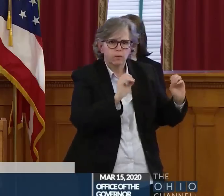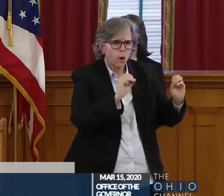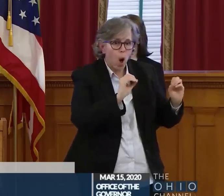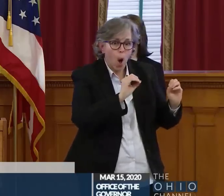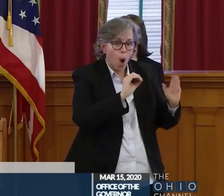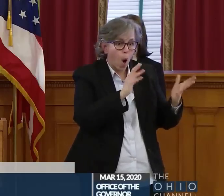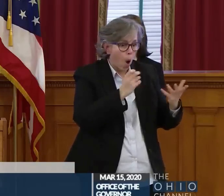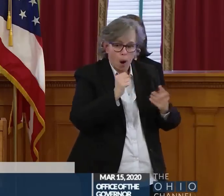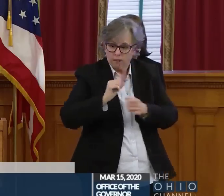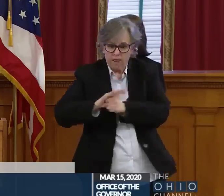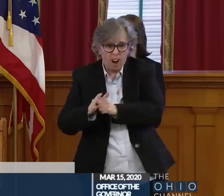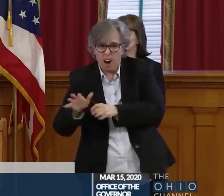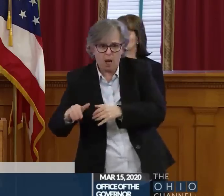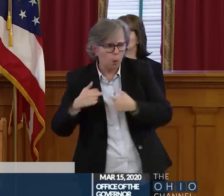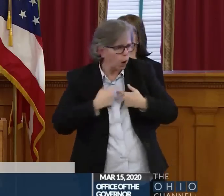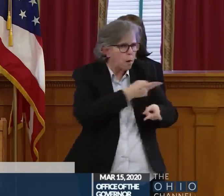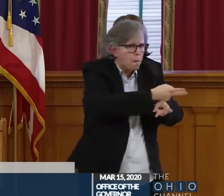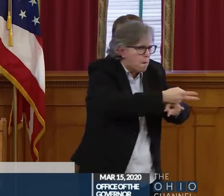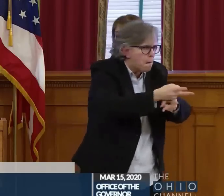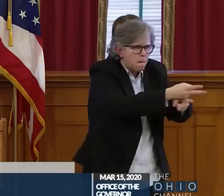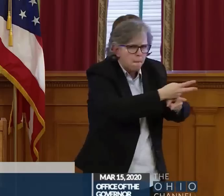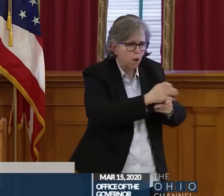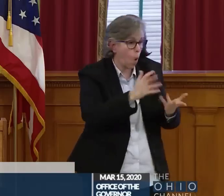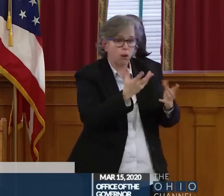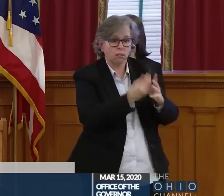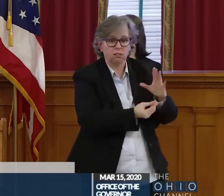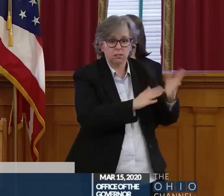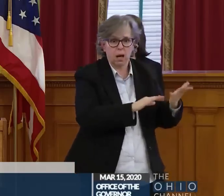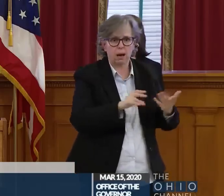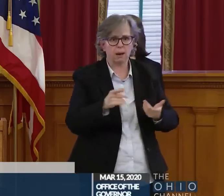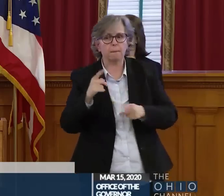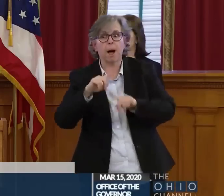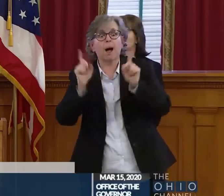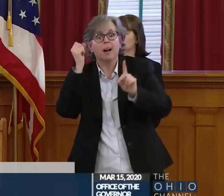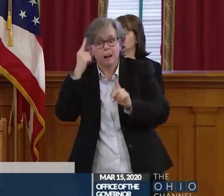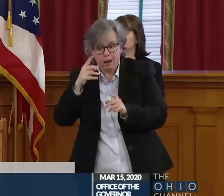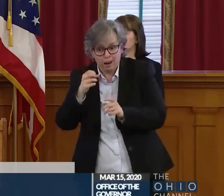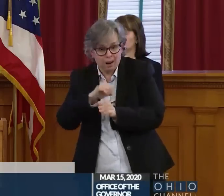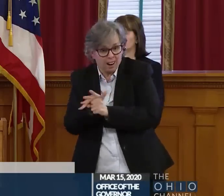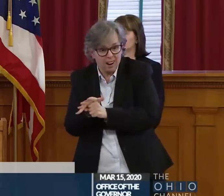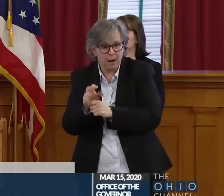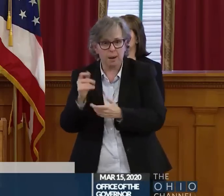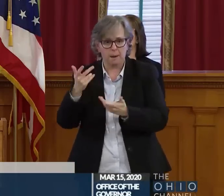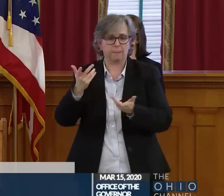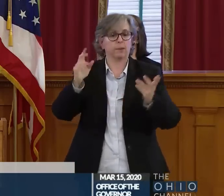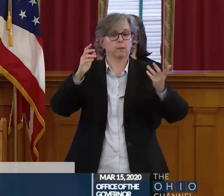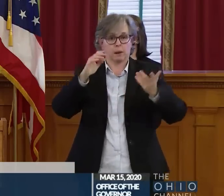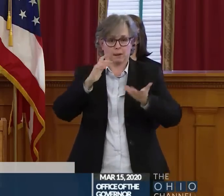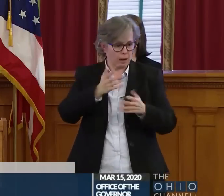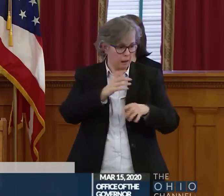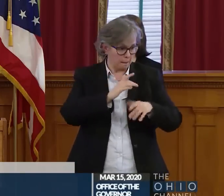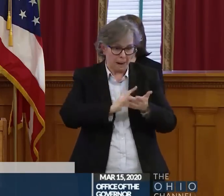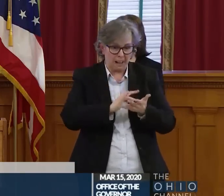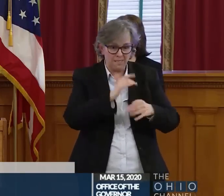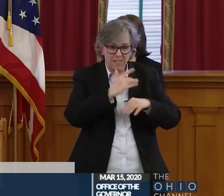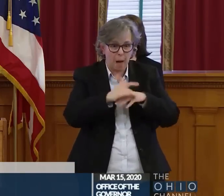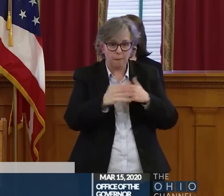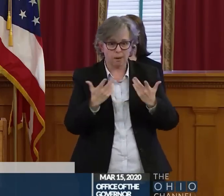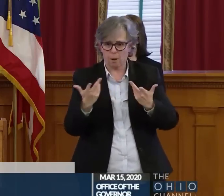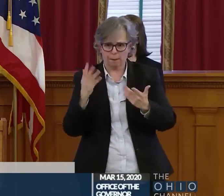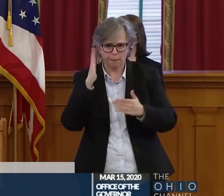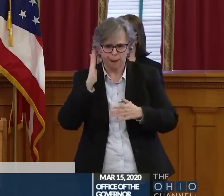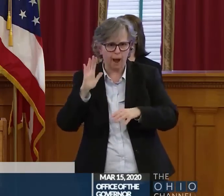could die from something other than coronavirus. It's so important. These actions we take